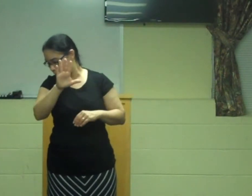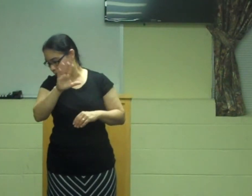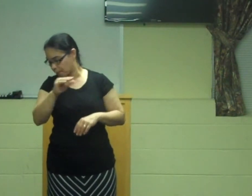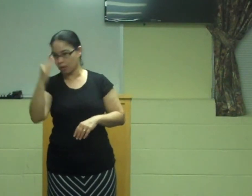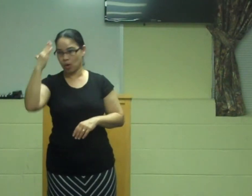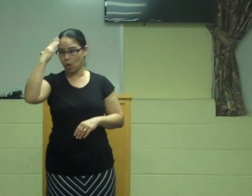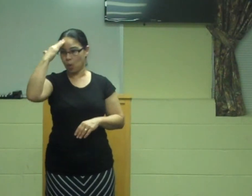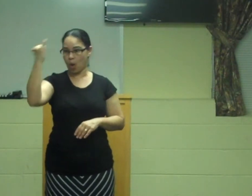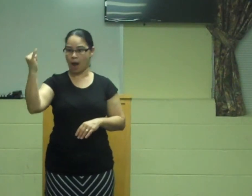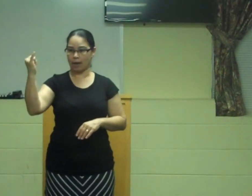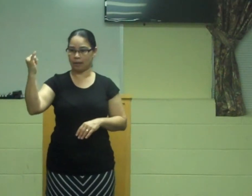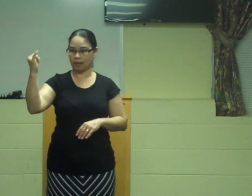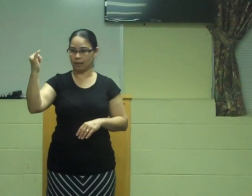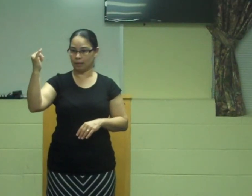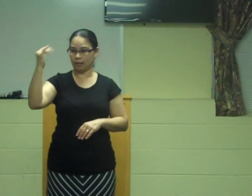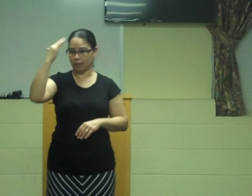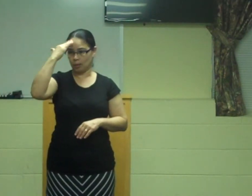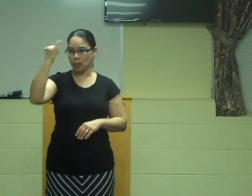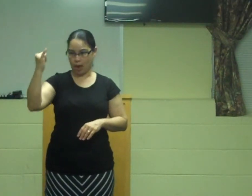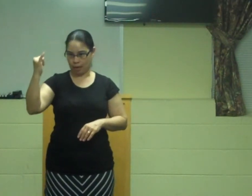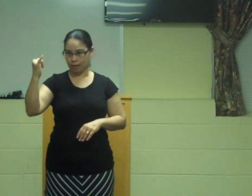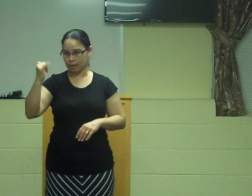Number 5, why?